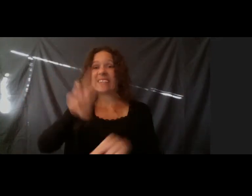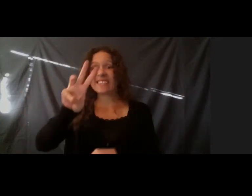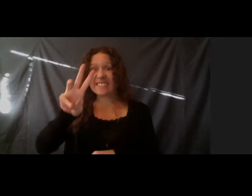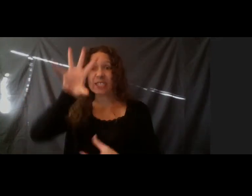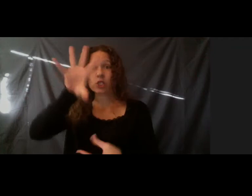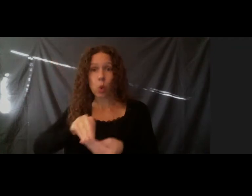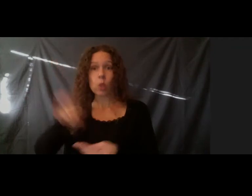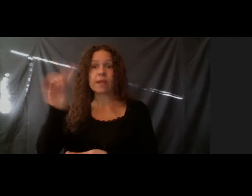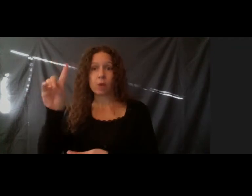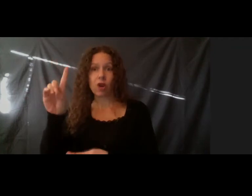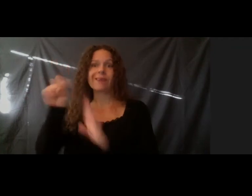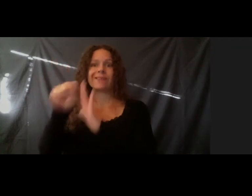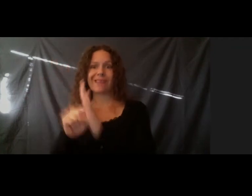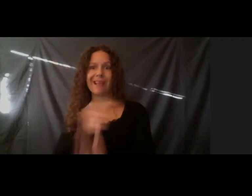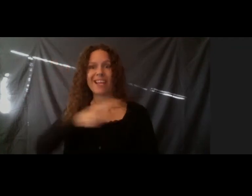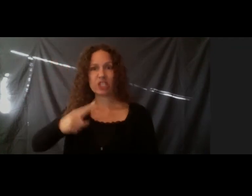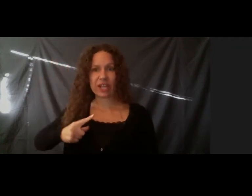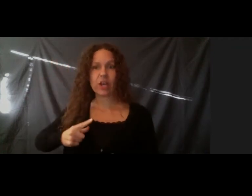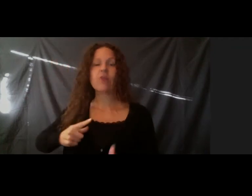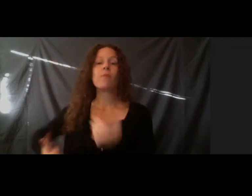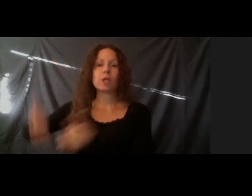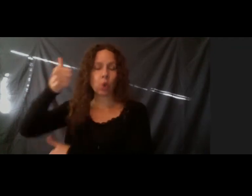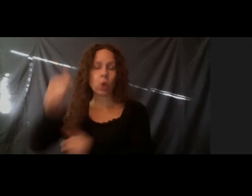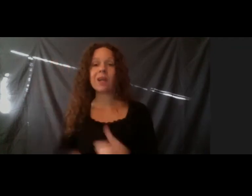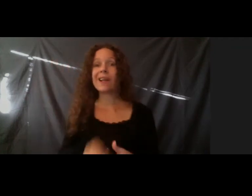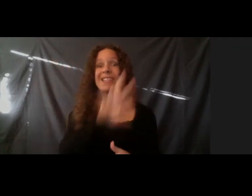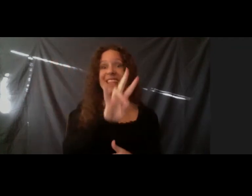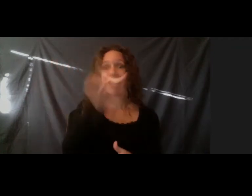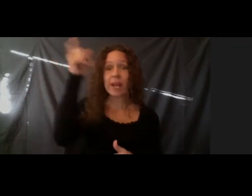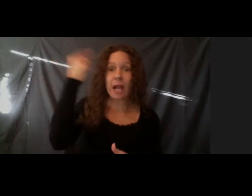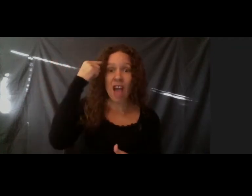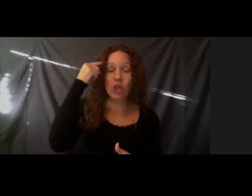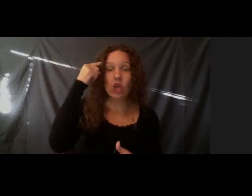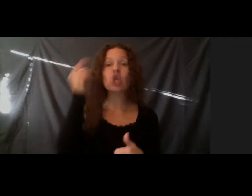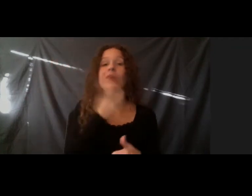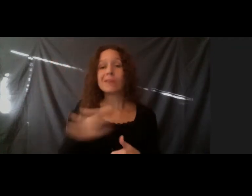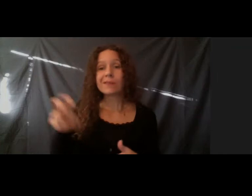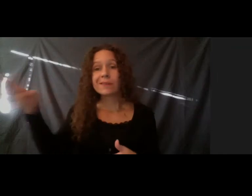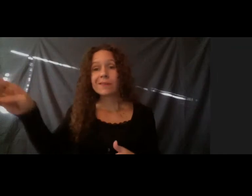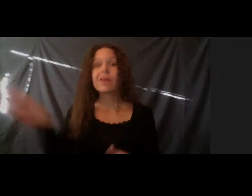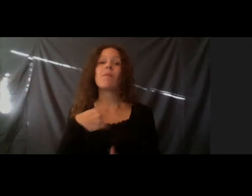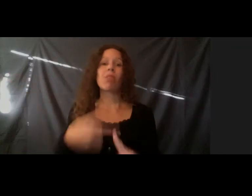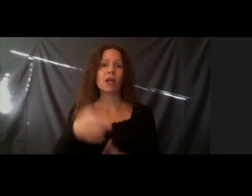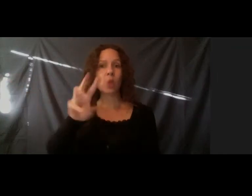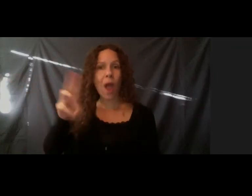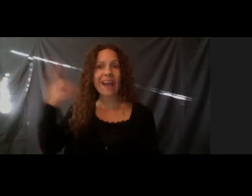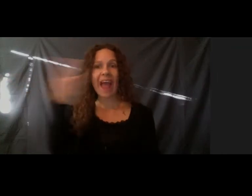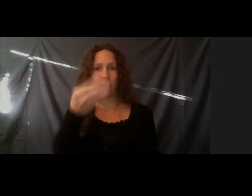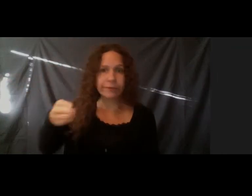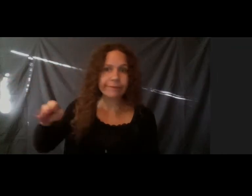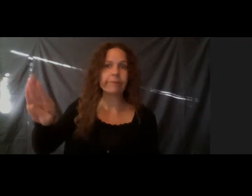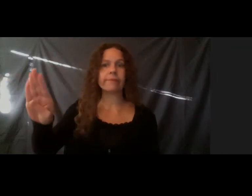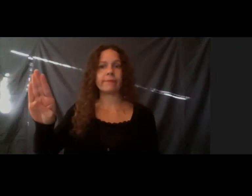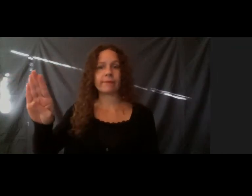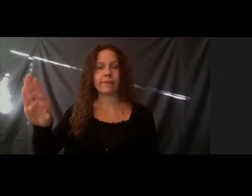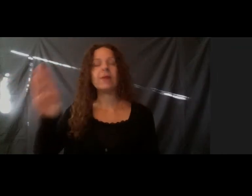state legislative majorities. We flipped 7 governor seats, and we flipped the White House. So thank